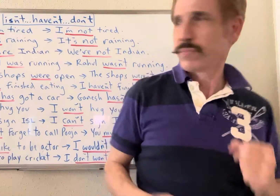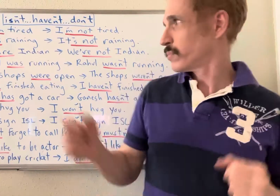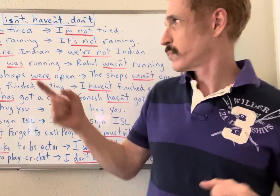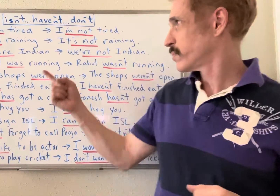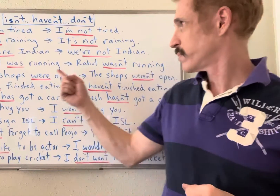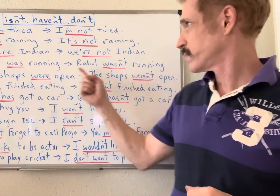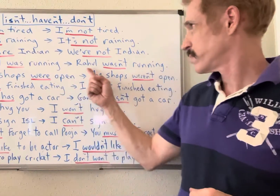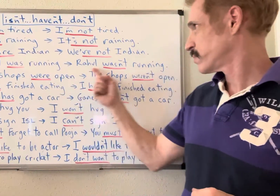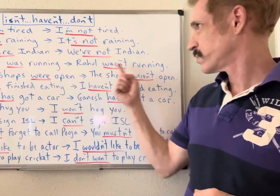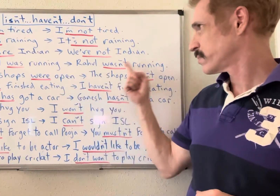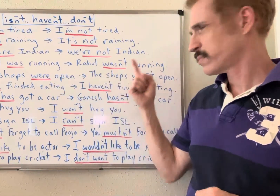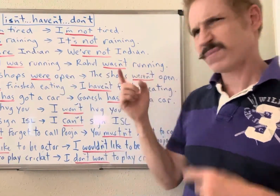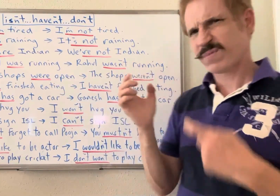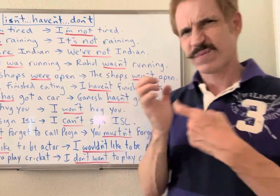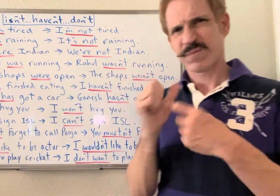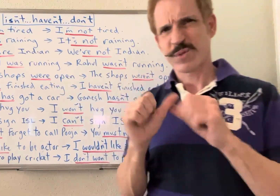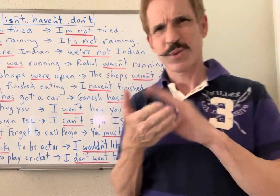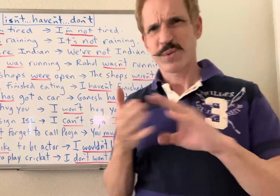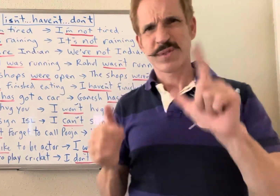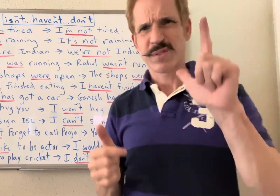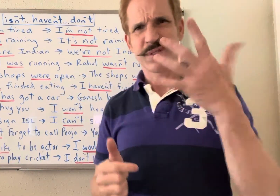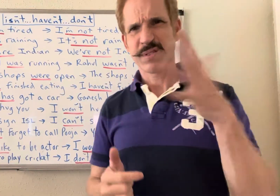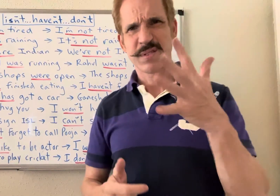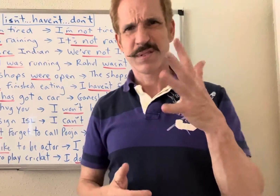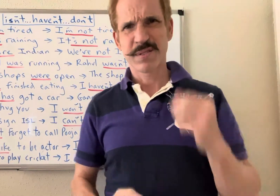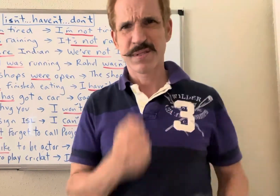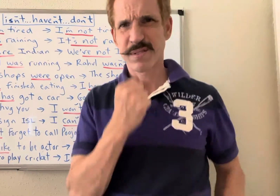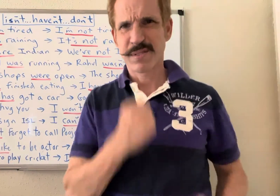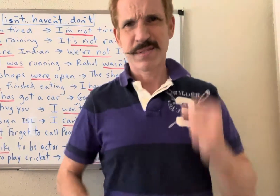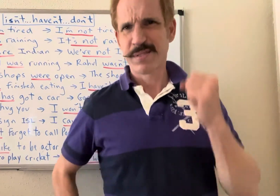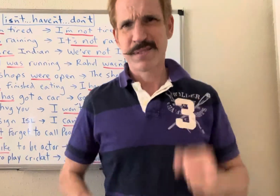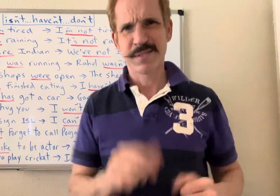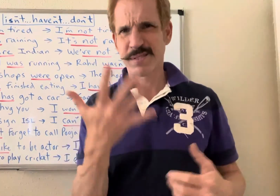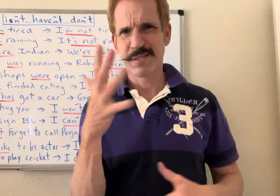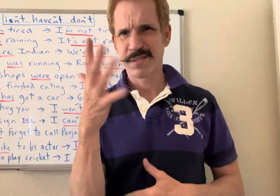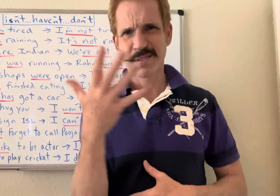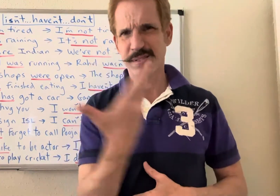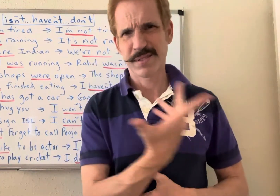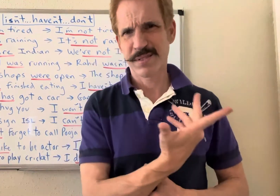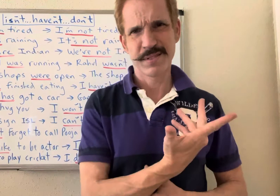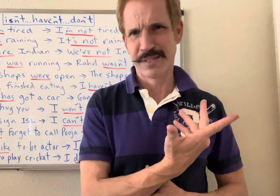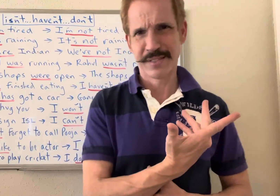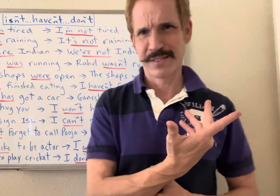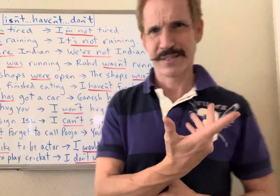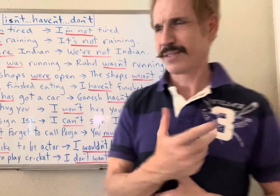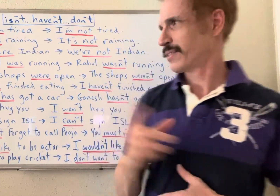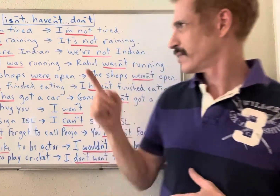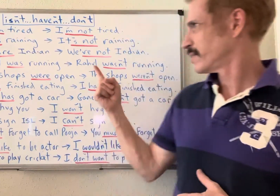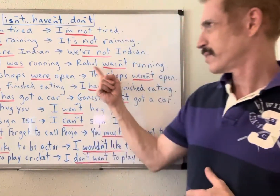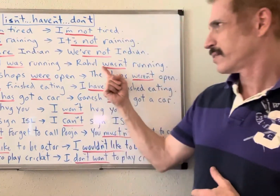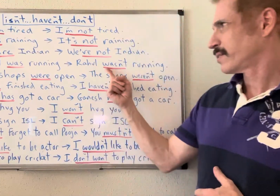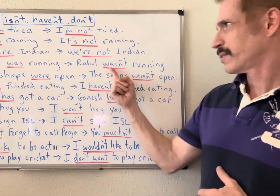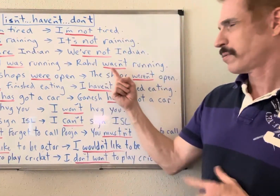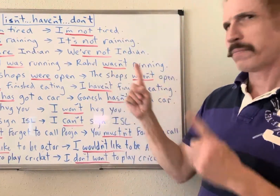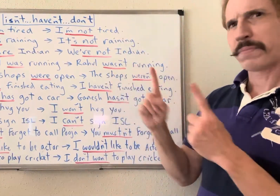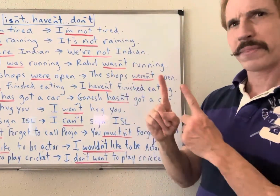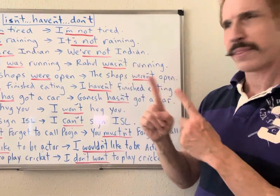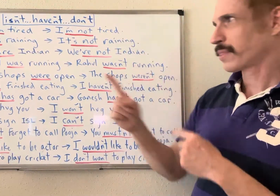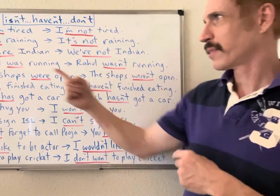at, maybe he didn't make 22, maybe George works at a restaurant and they do tips. Well, so